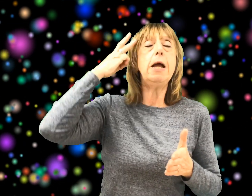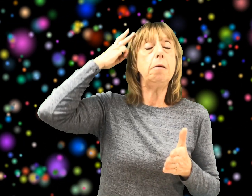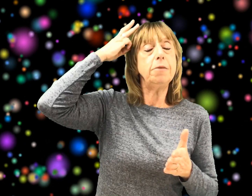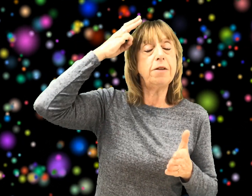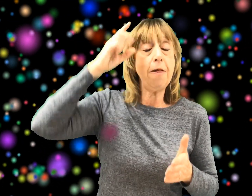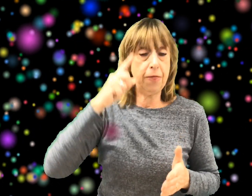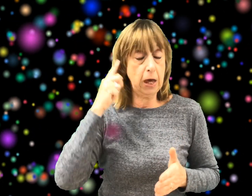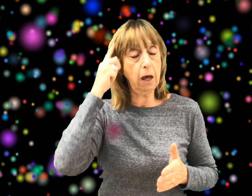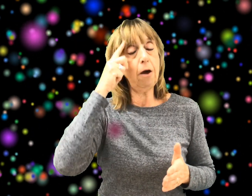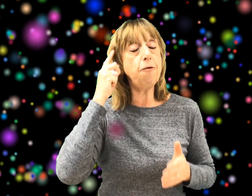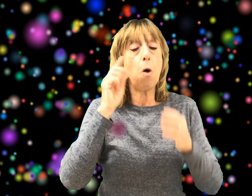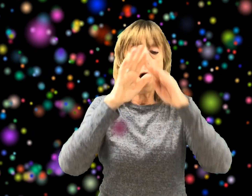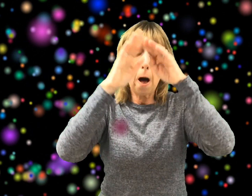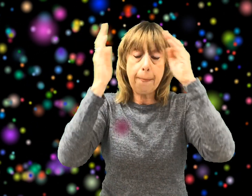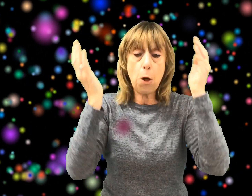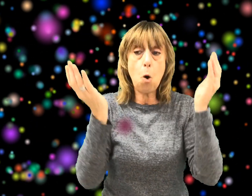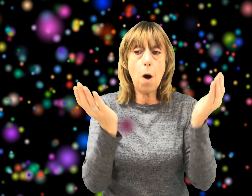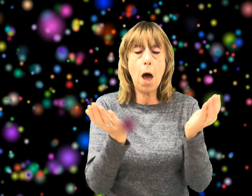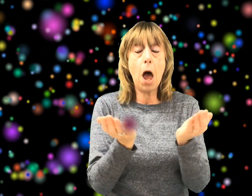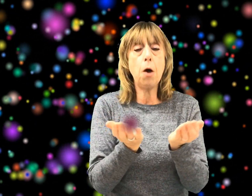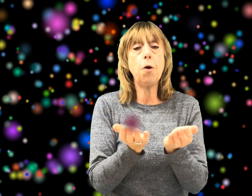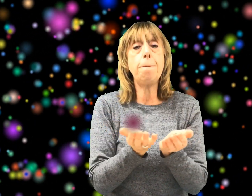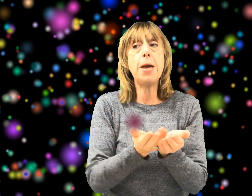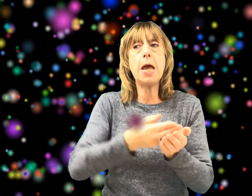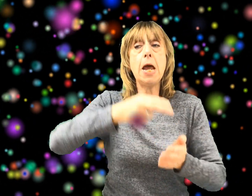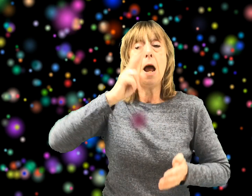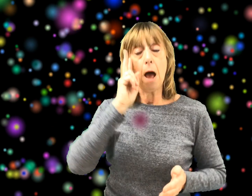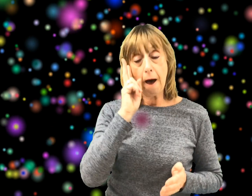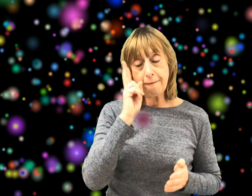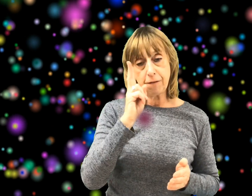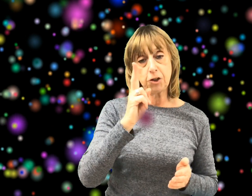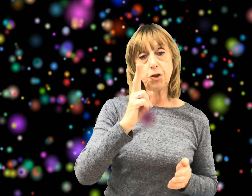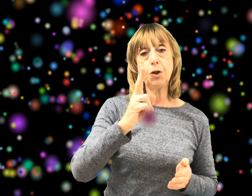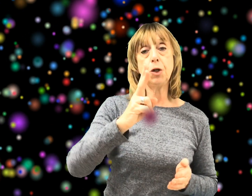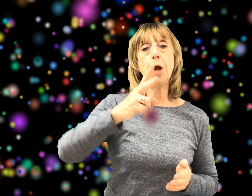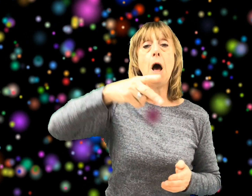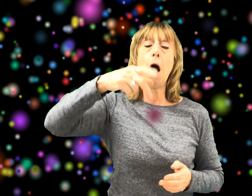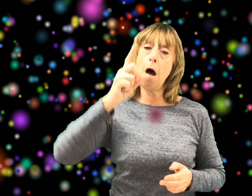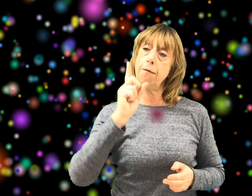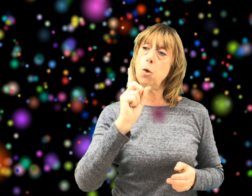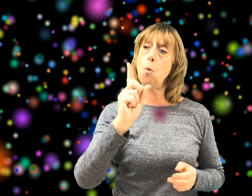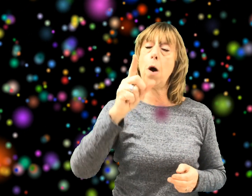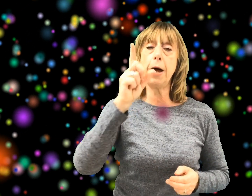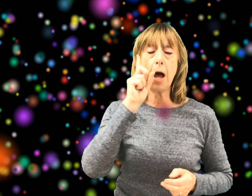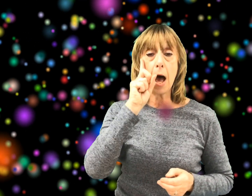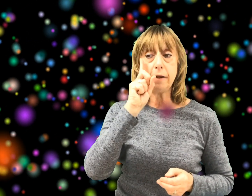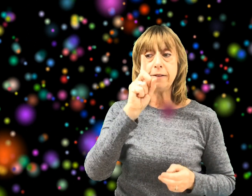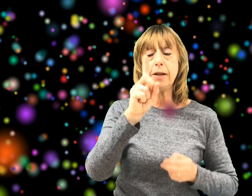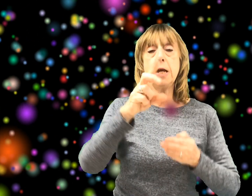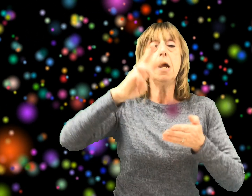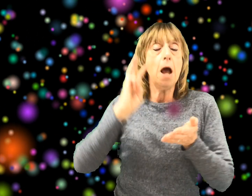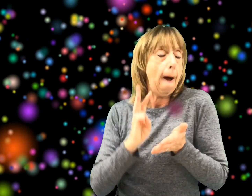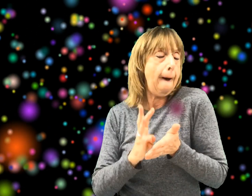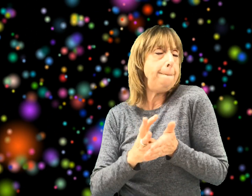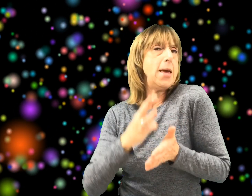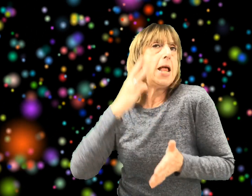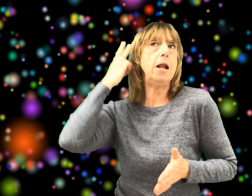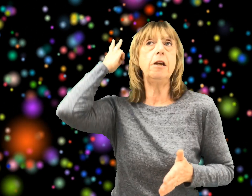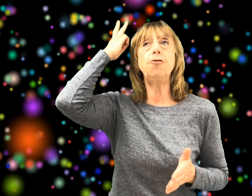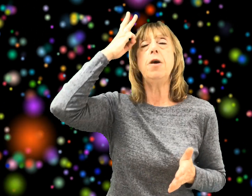A million dreams. I think of what the world could be. A vision of the one I see. A million